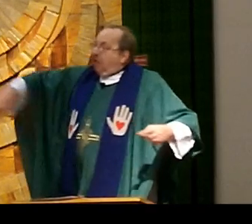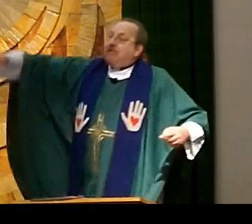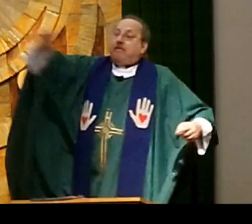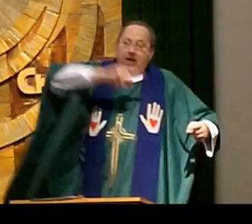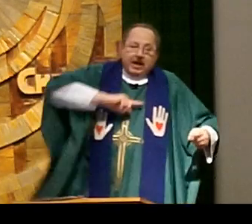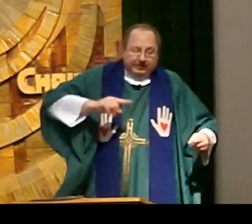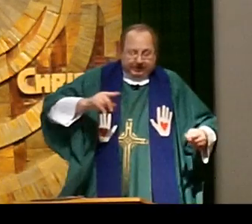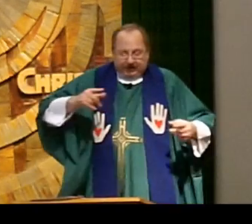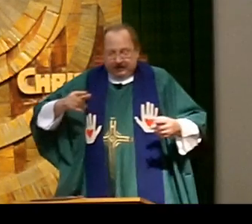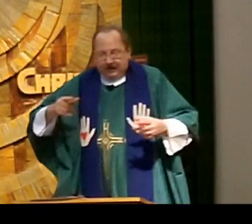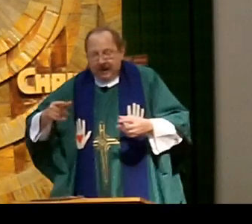For us.